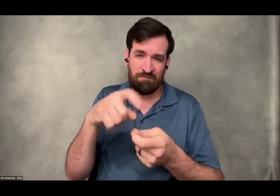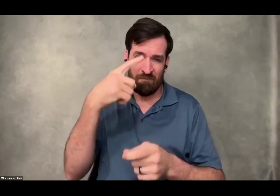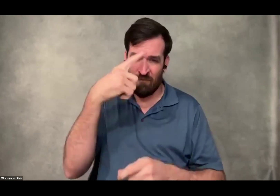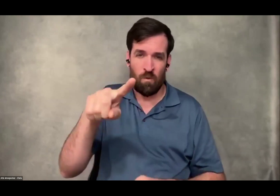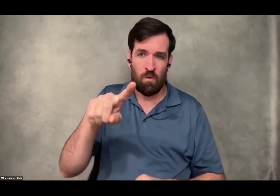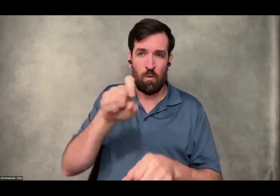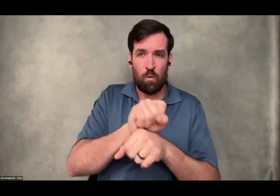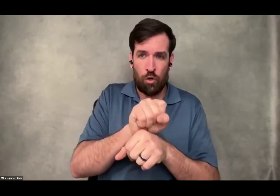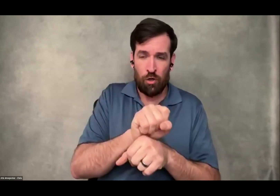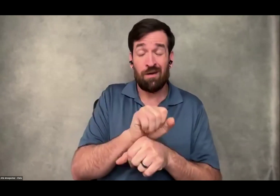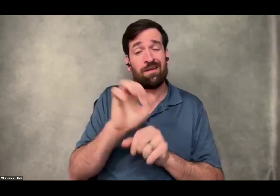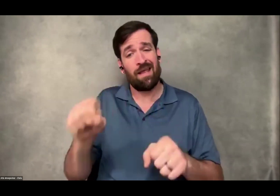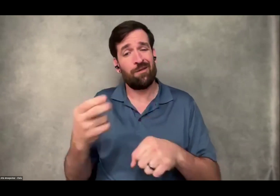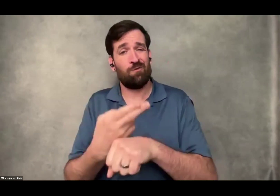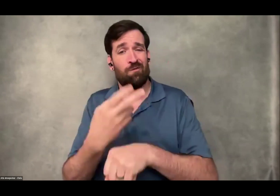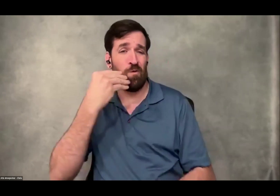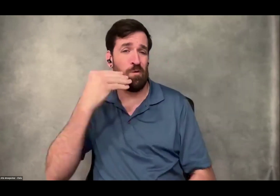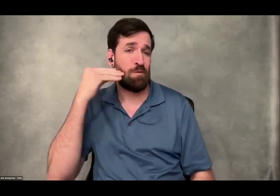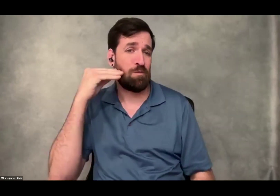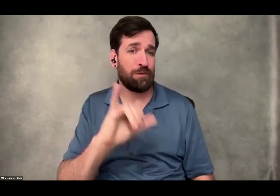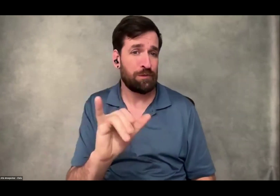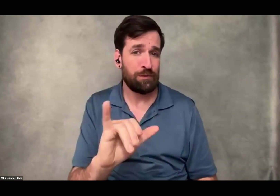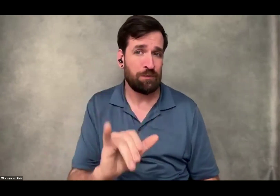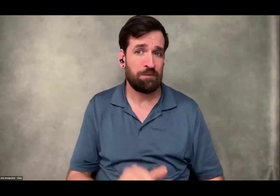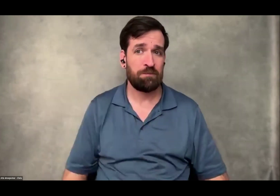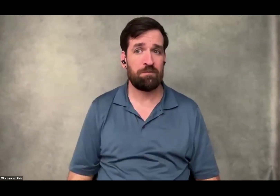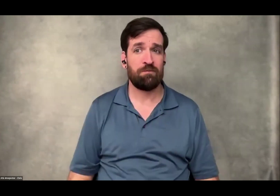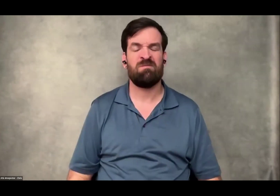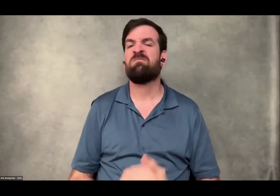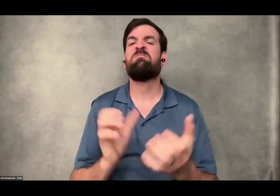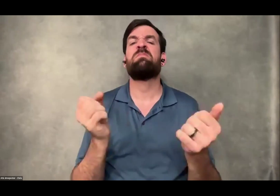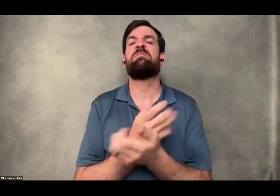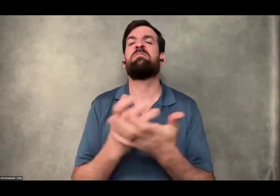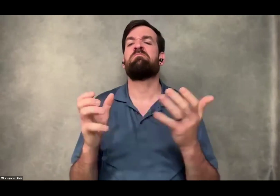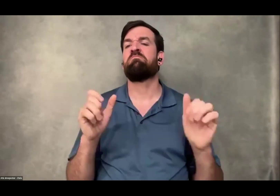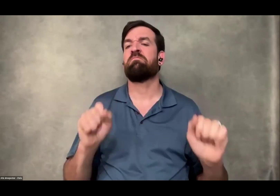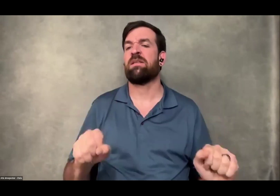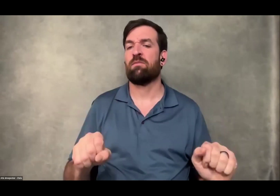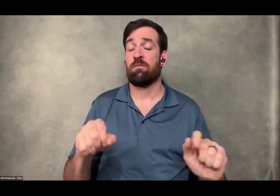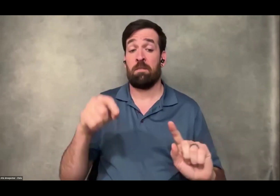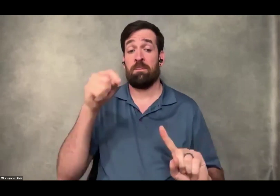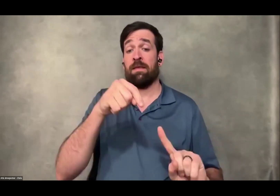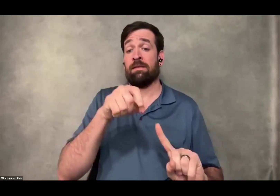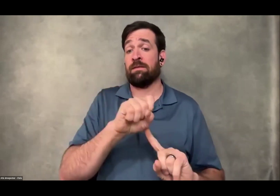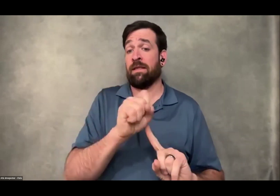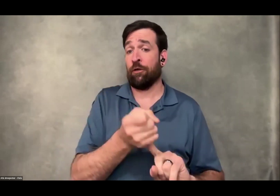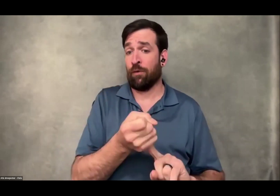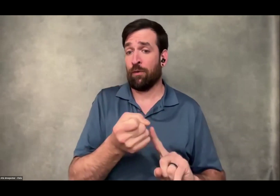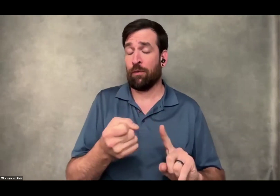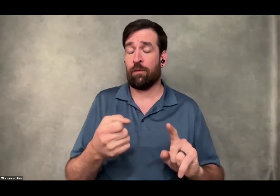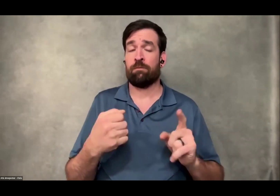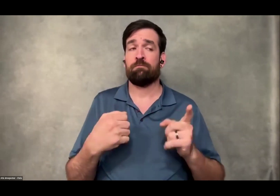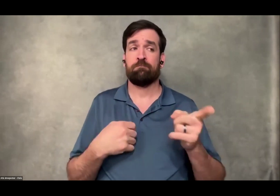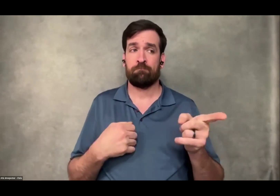This is home life too, anything possible. In the scenario that I